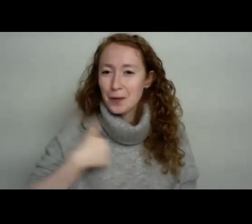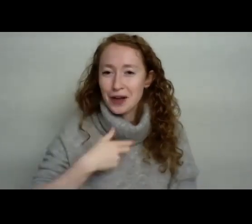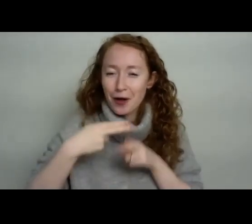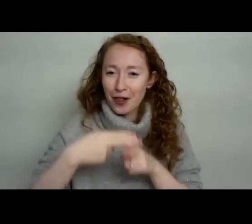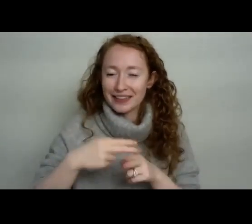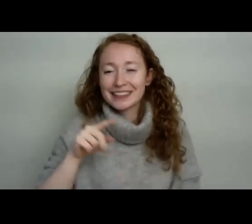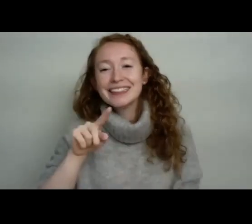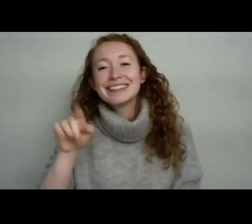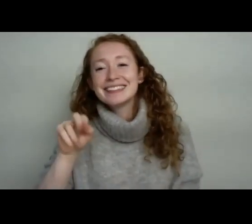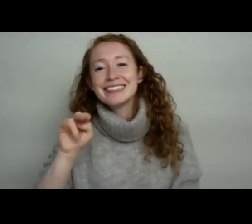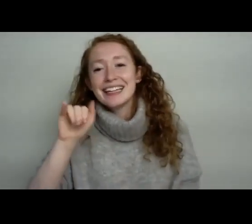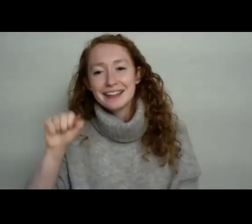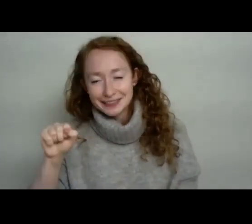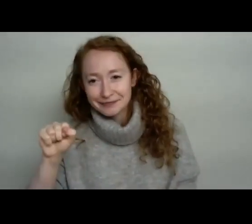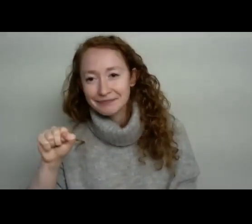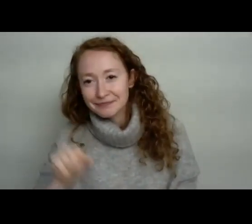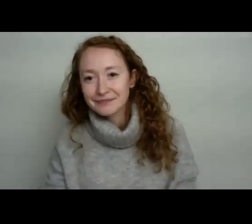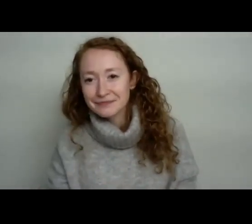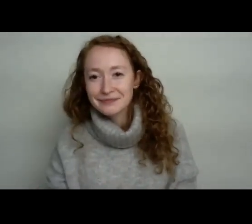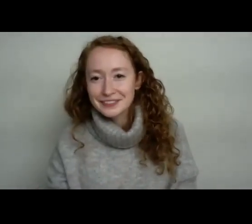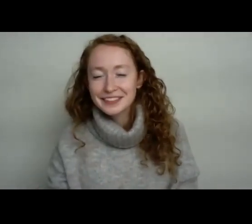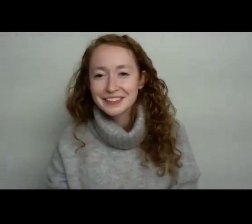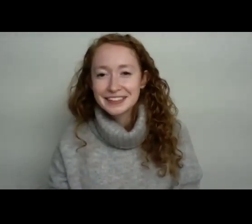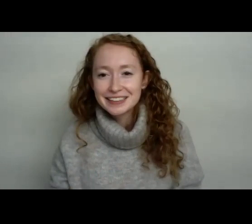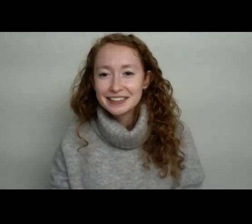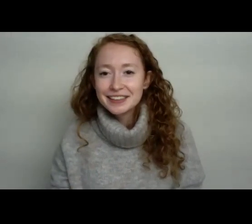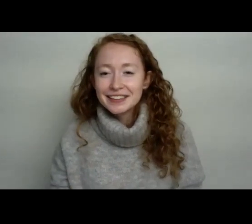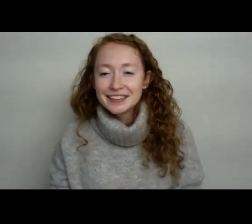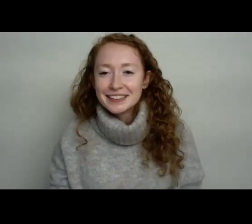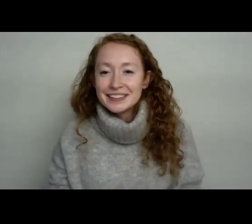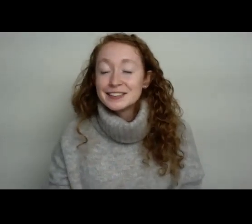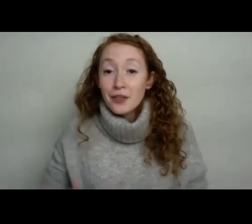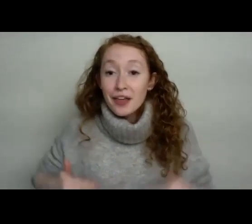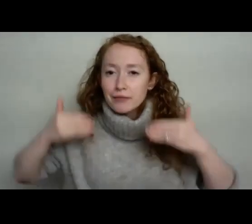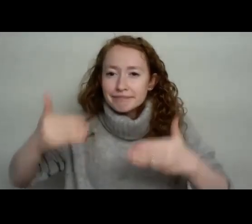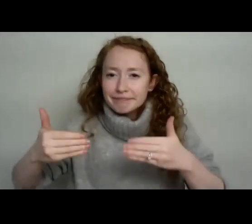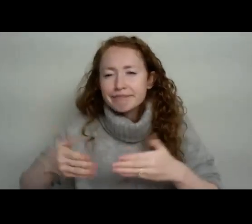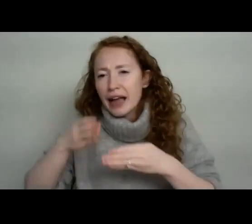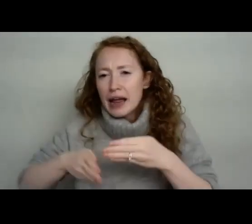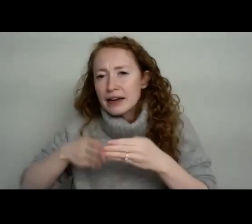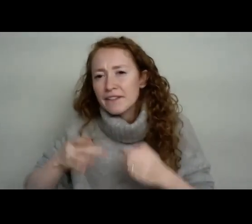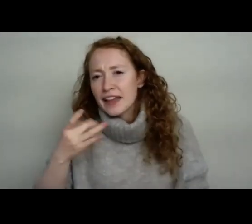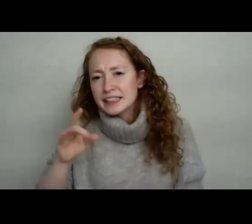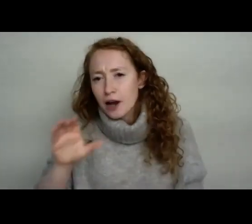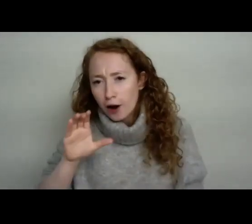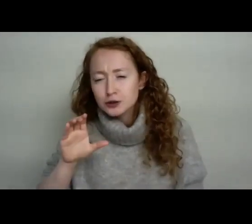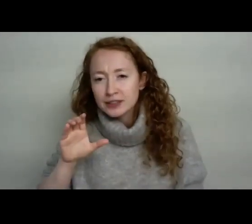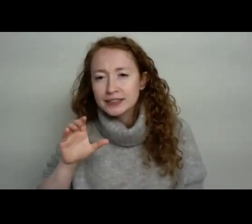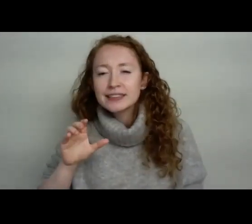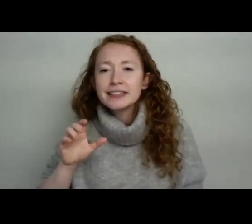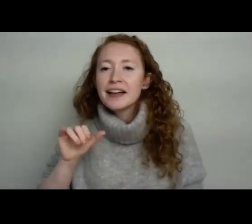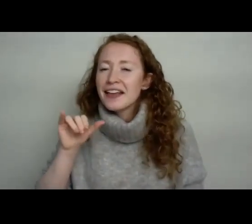zinnias, zinnias. And fast forward to the late 1800s. That was just